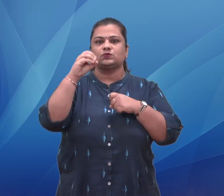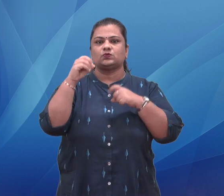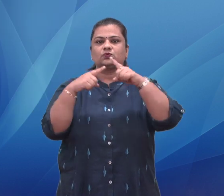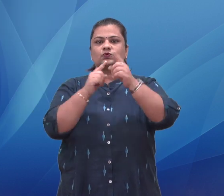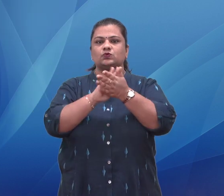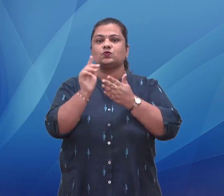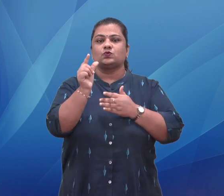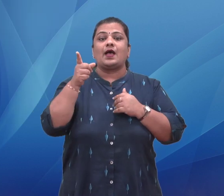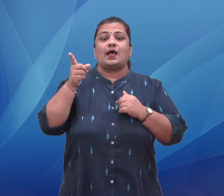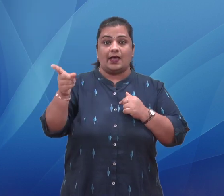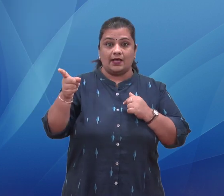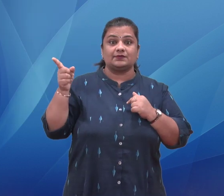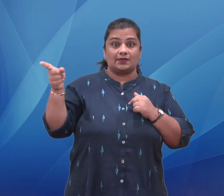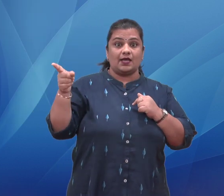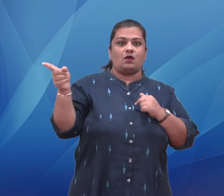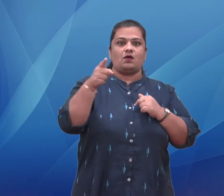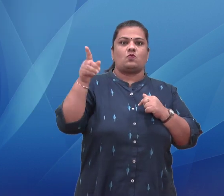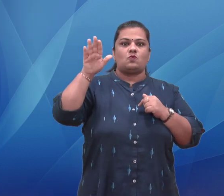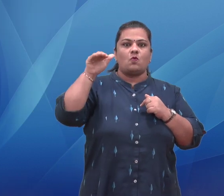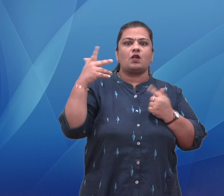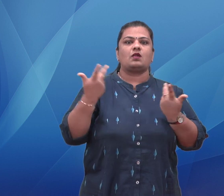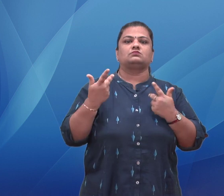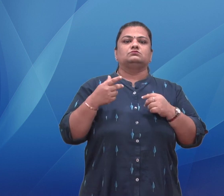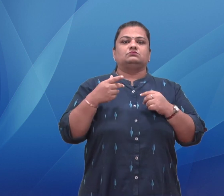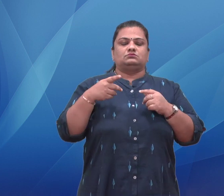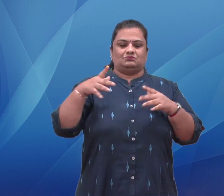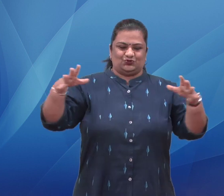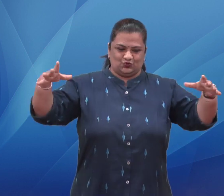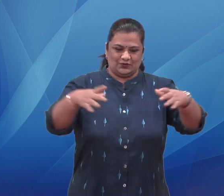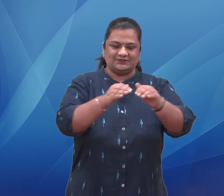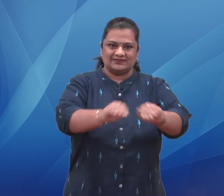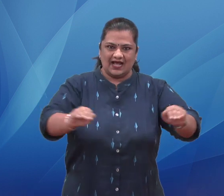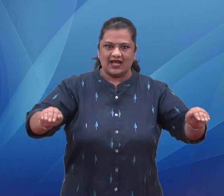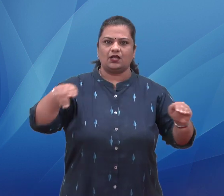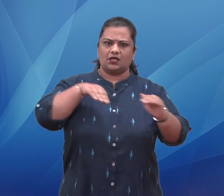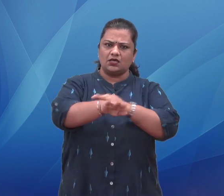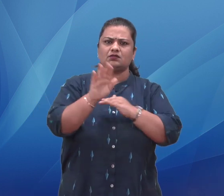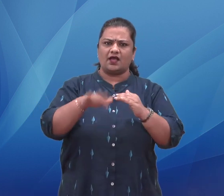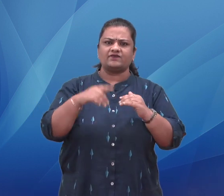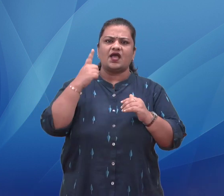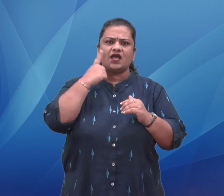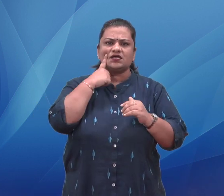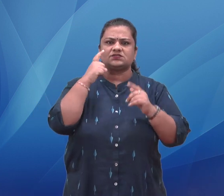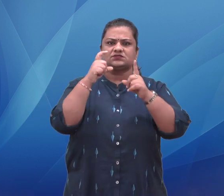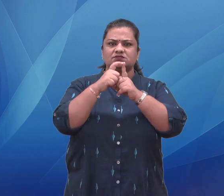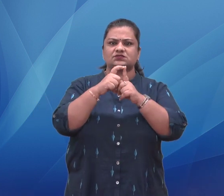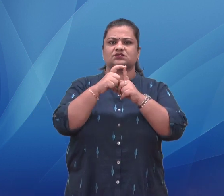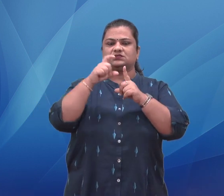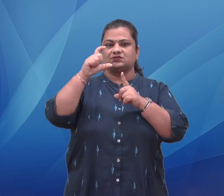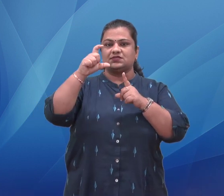be judged on the basis of activities such as distribution of nutritious food to club members, health and nutrition